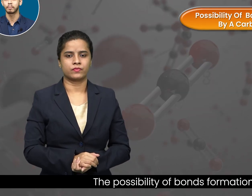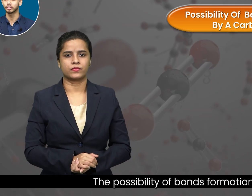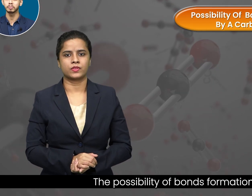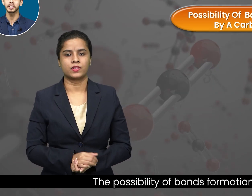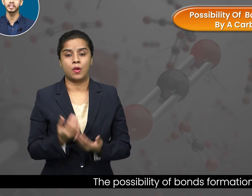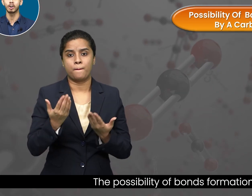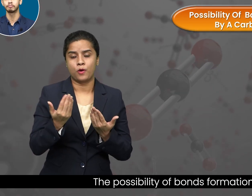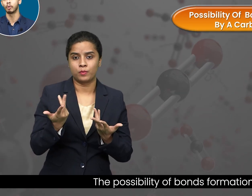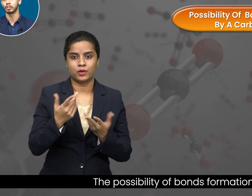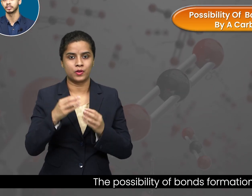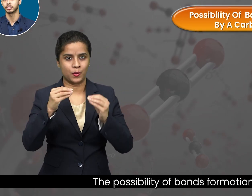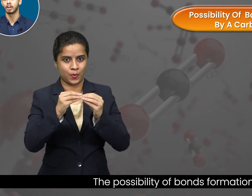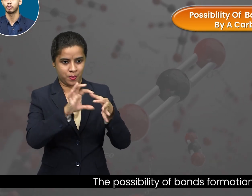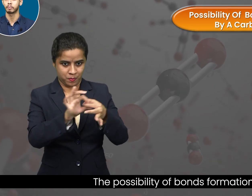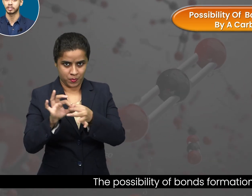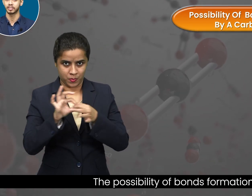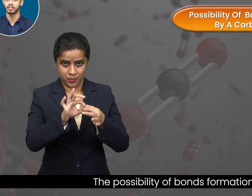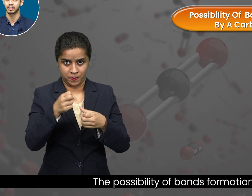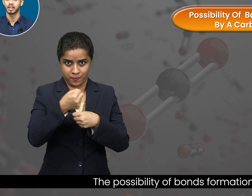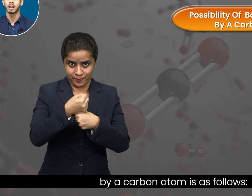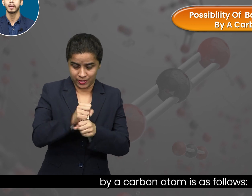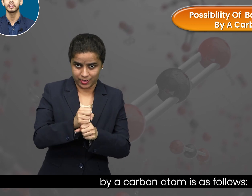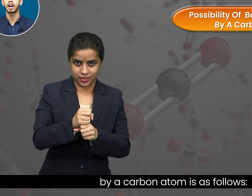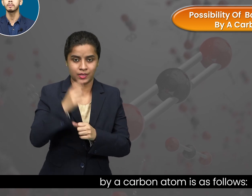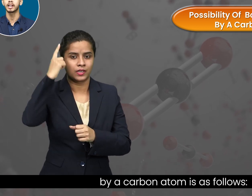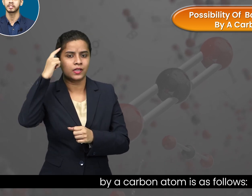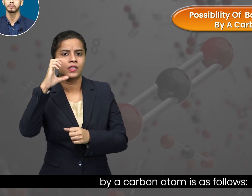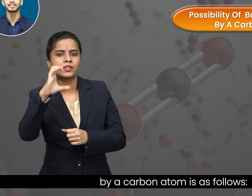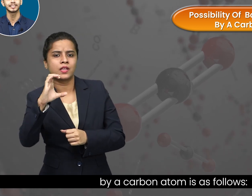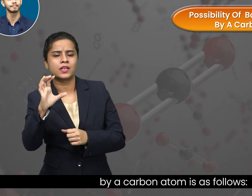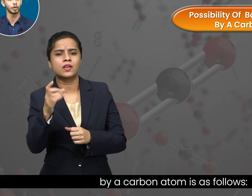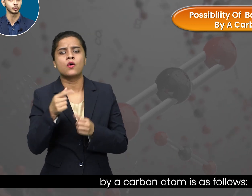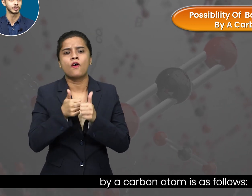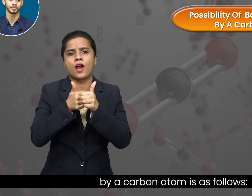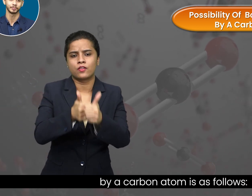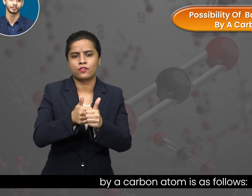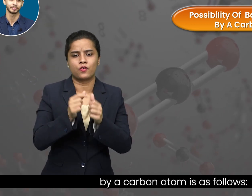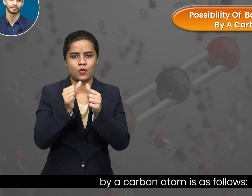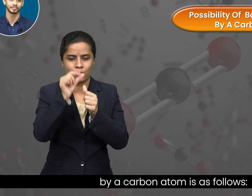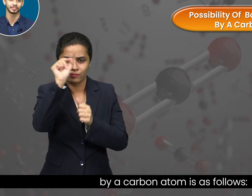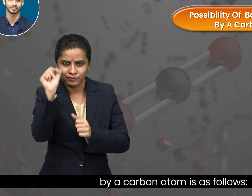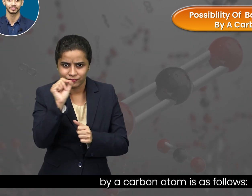The possibility of bonds formation by a carbon atom is as follows.